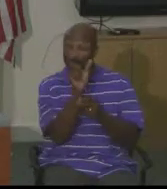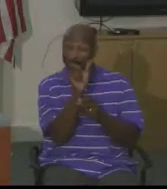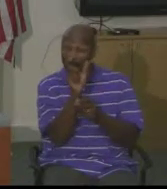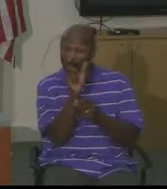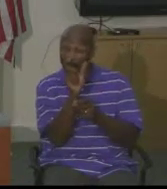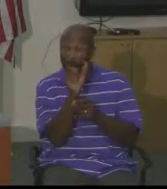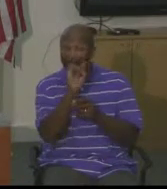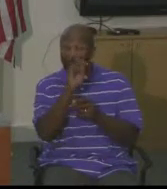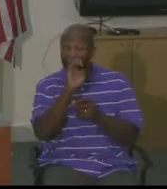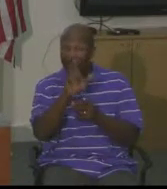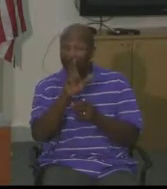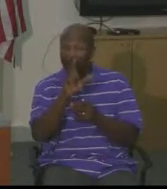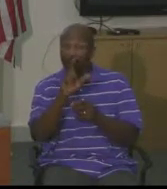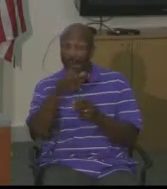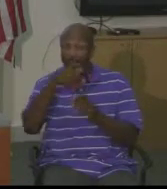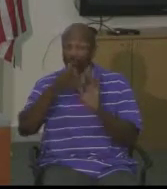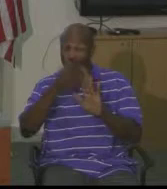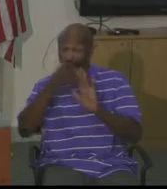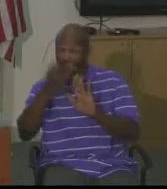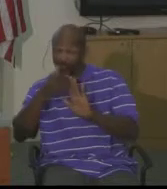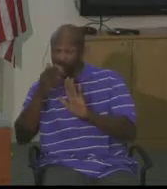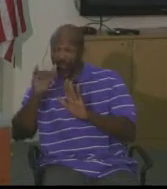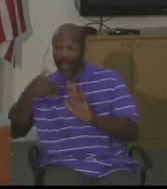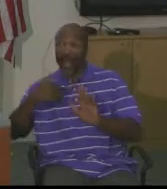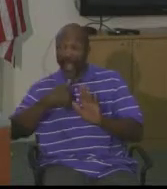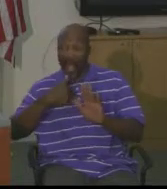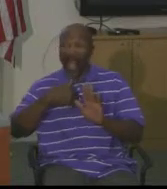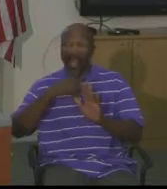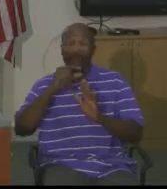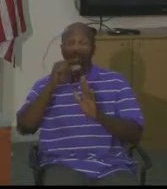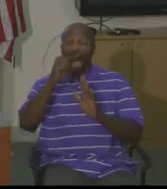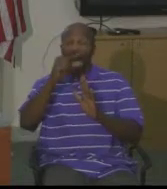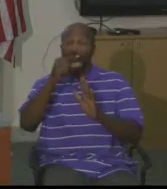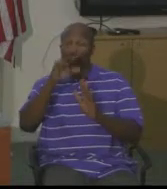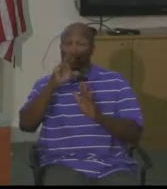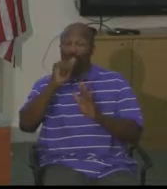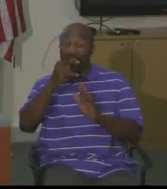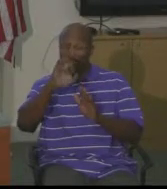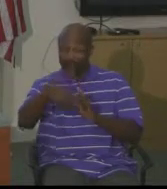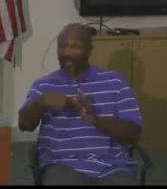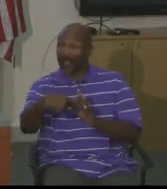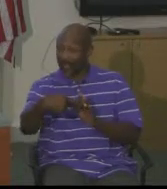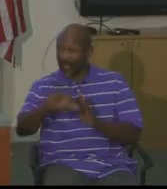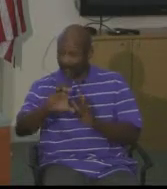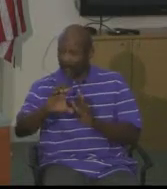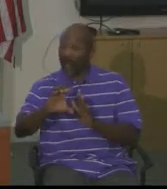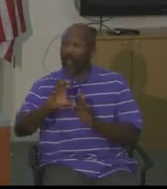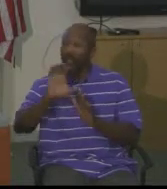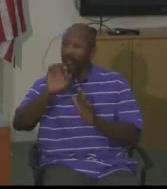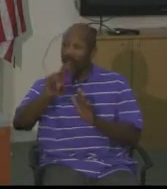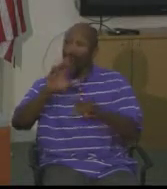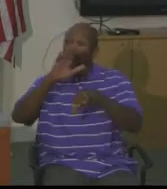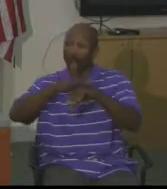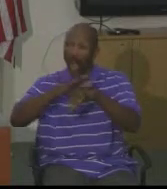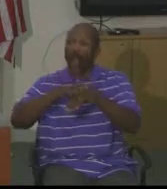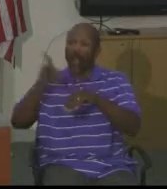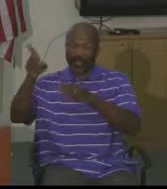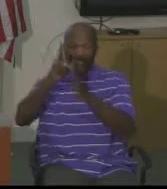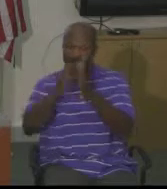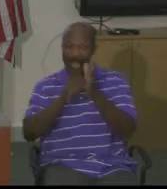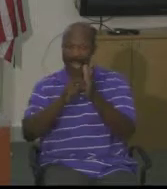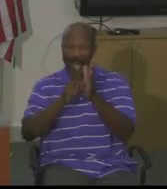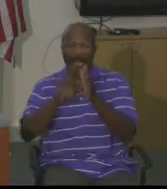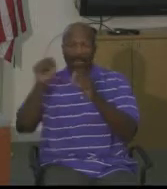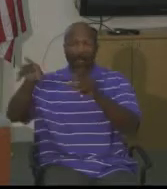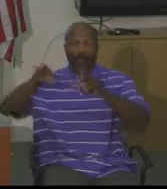of Intel processors that actually have a graphics processor on board. So this particular motherboard is designed to take that